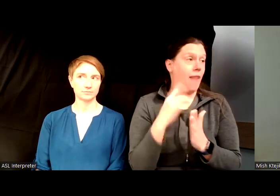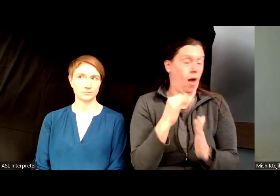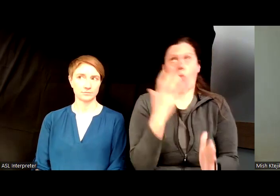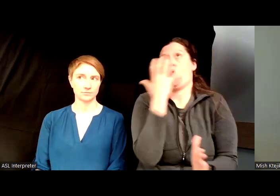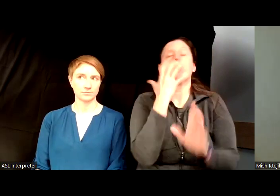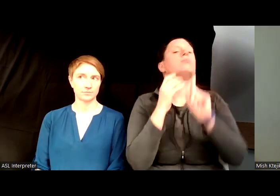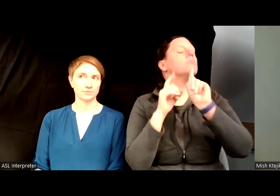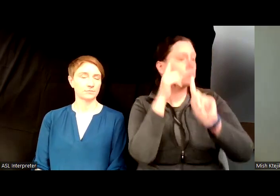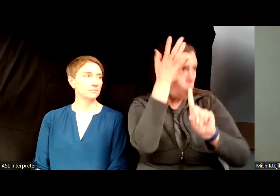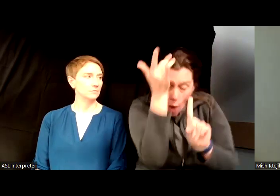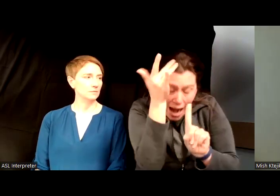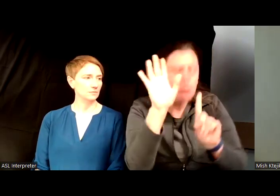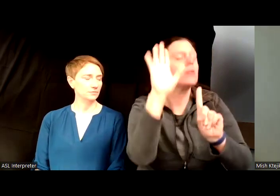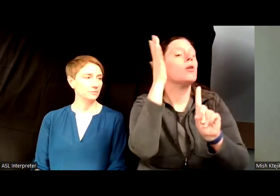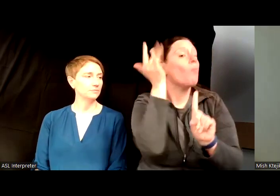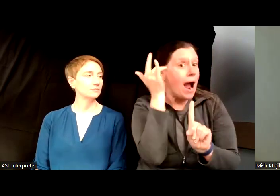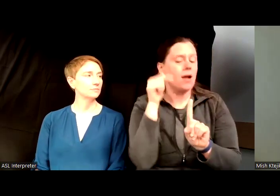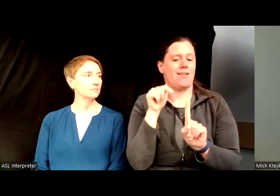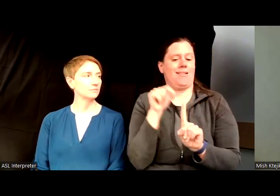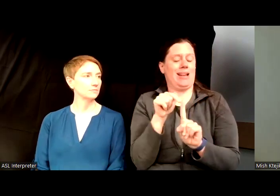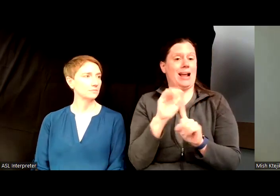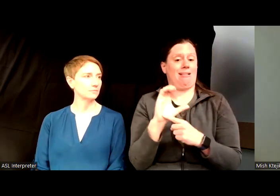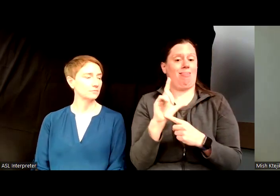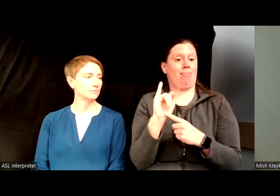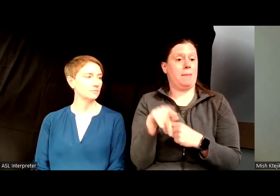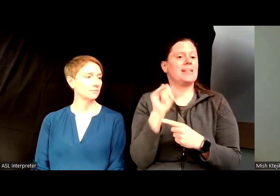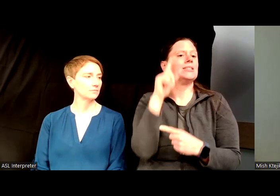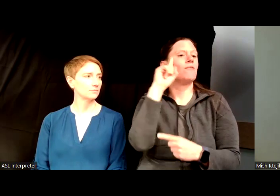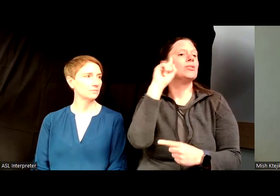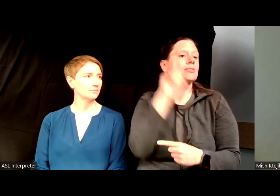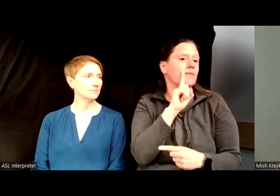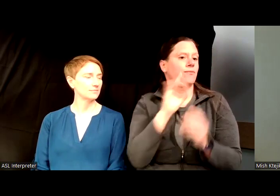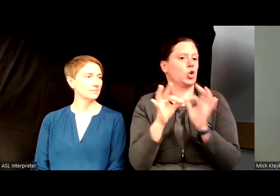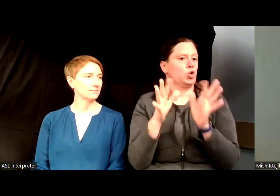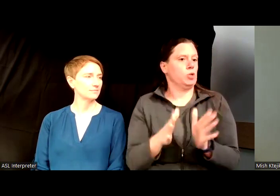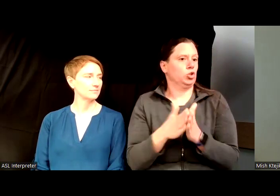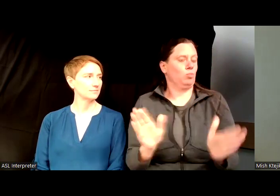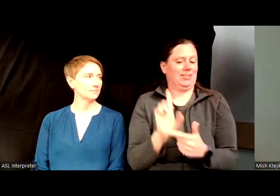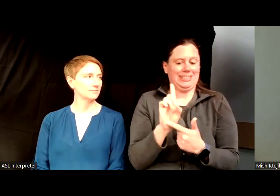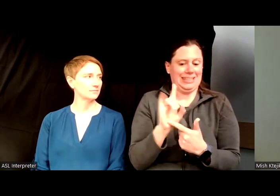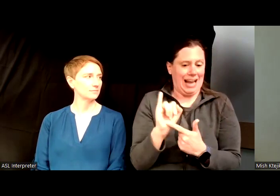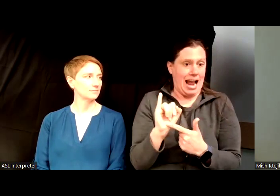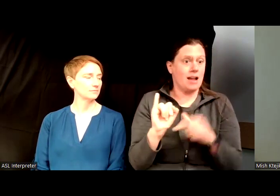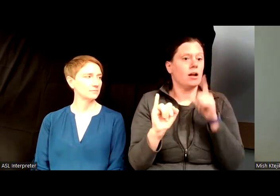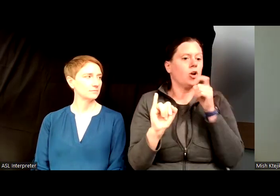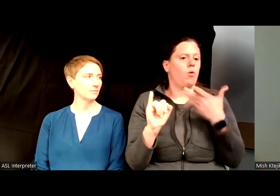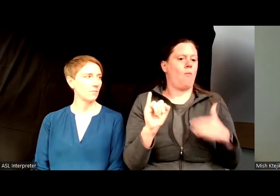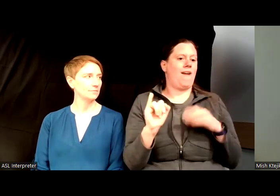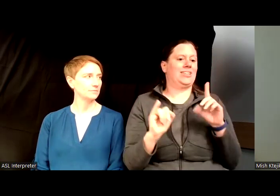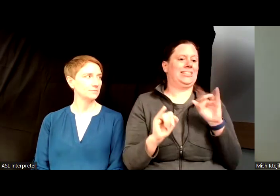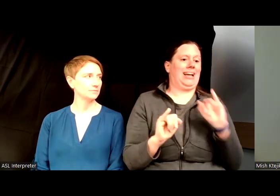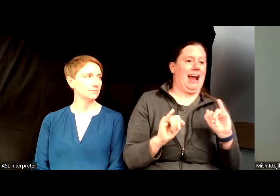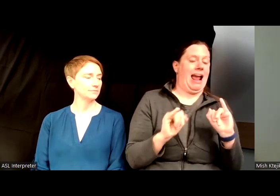was offered. Ooh, the reason being because it's for deaf